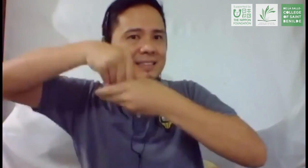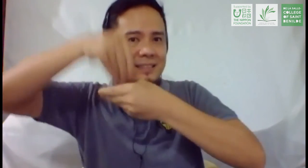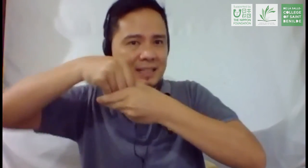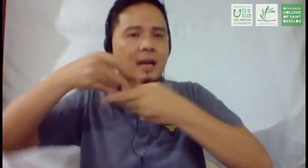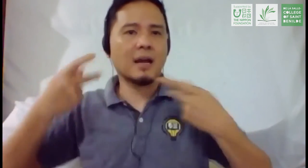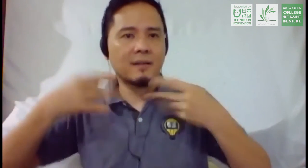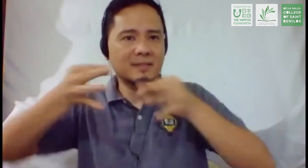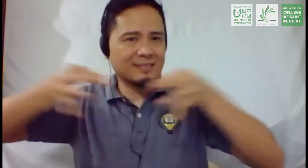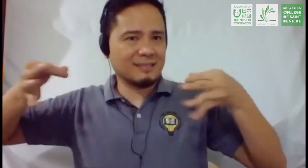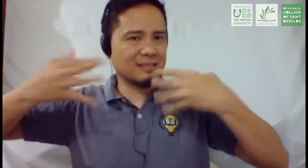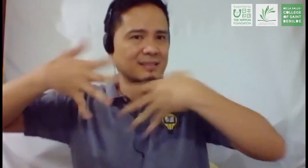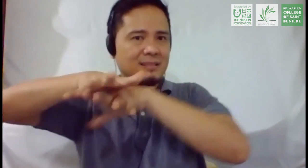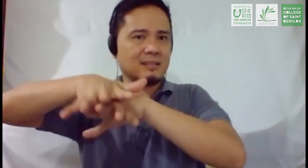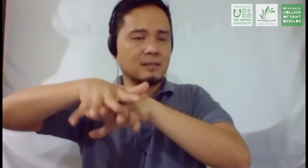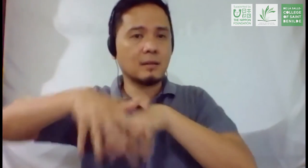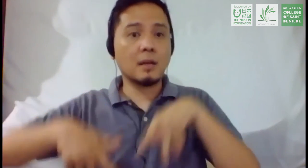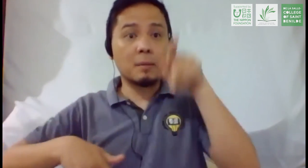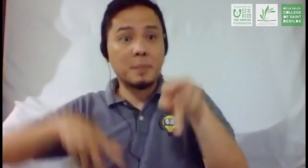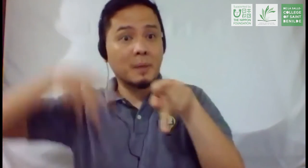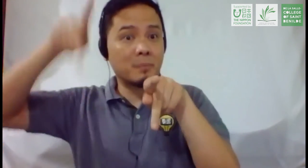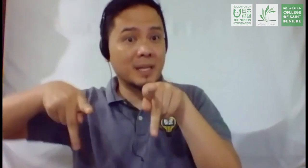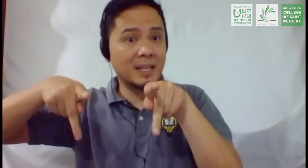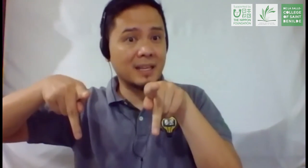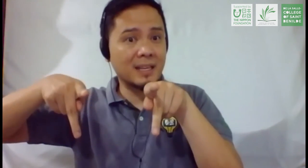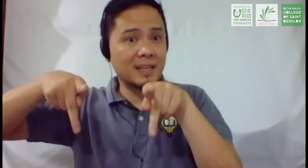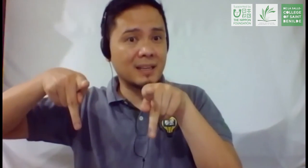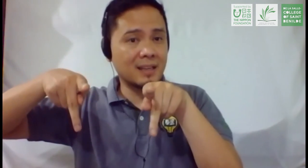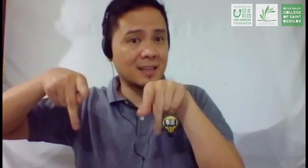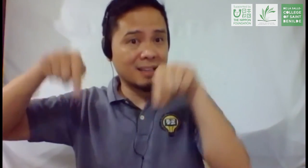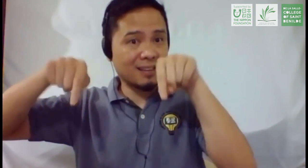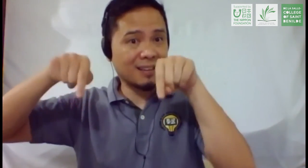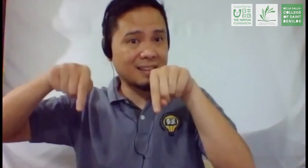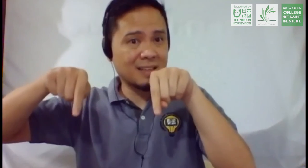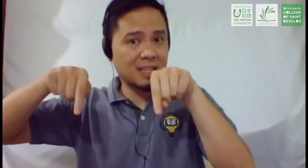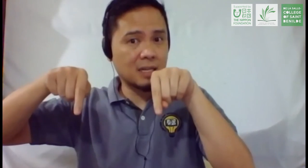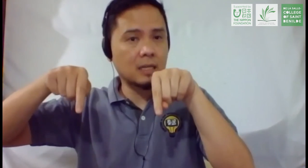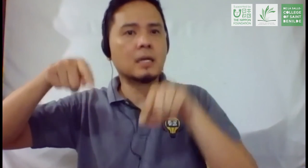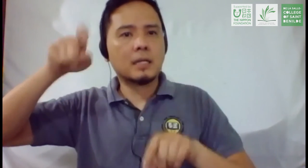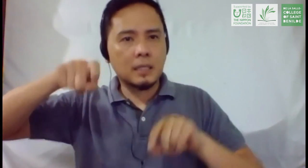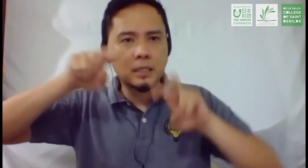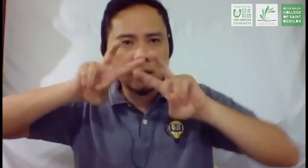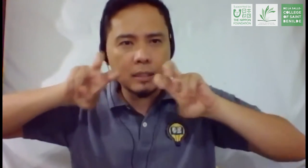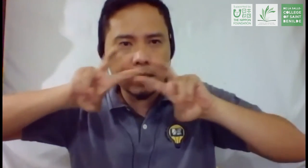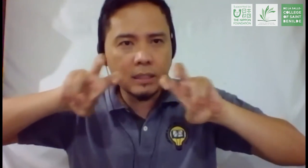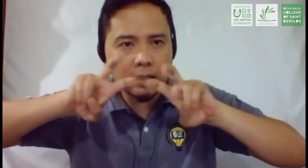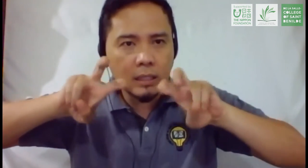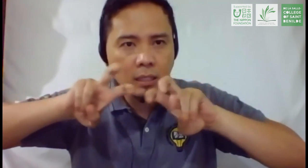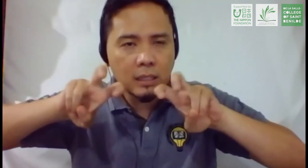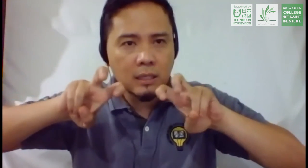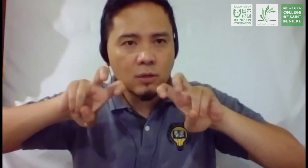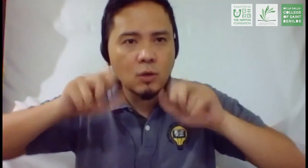Okay, and when you have PP in your examples, you need to look for the embedded sentence.